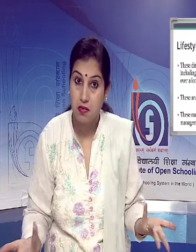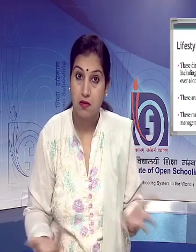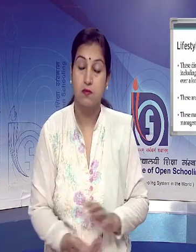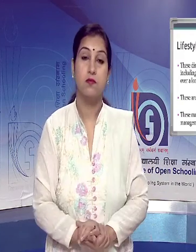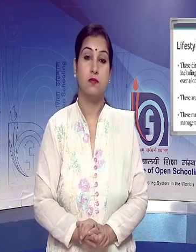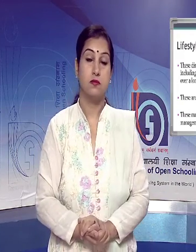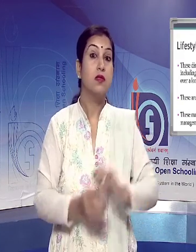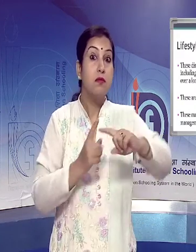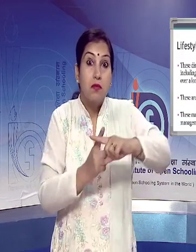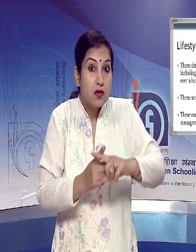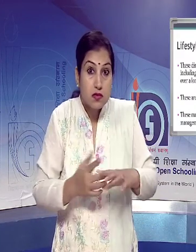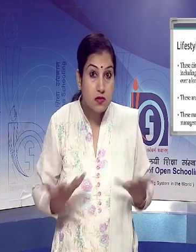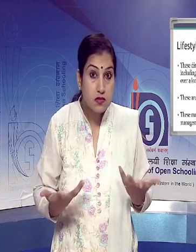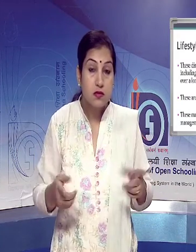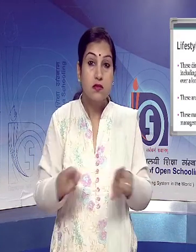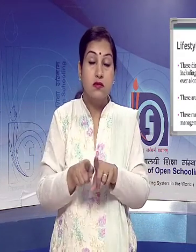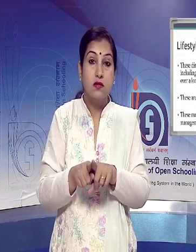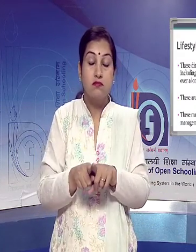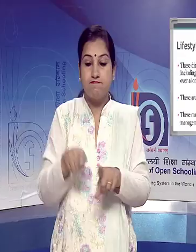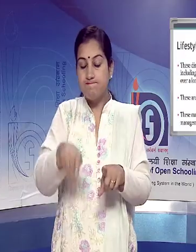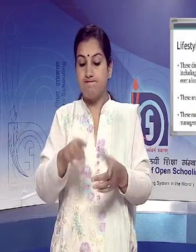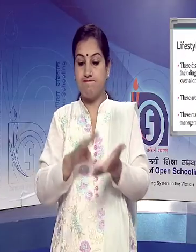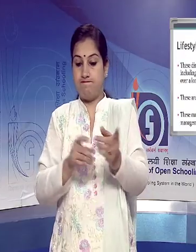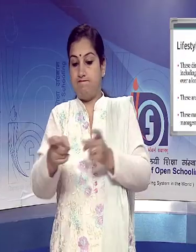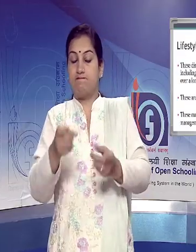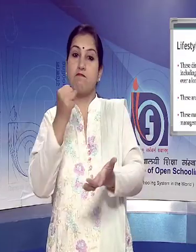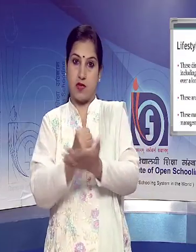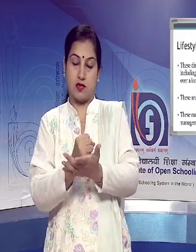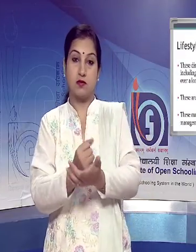and need management and medication.